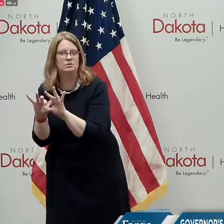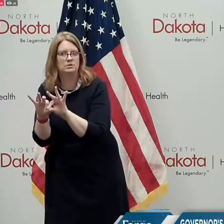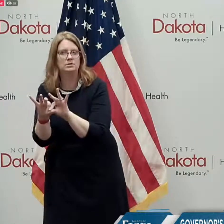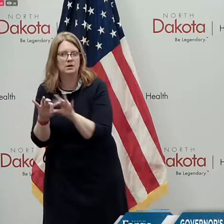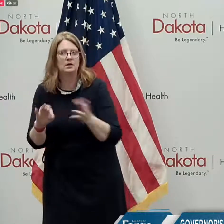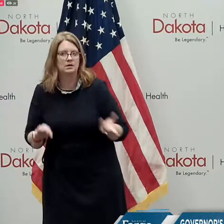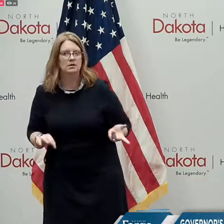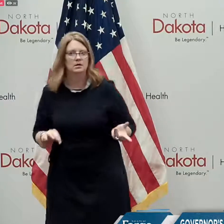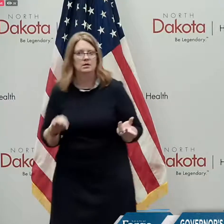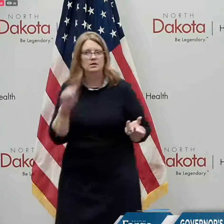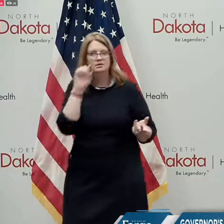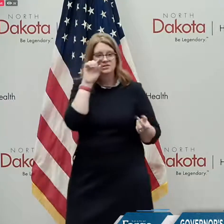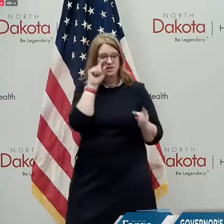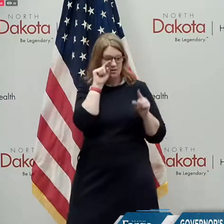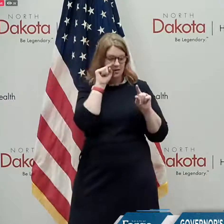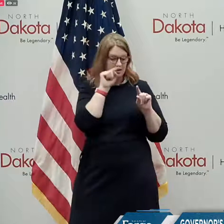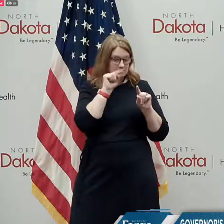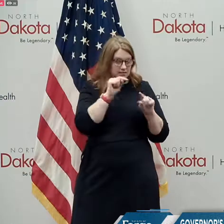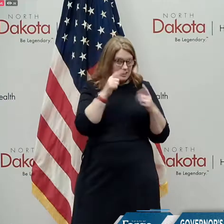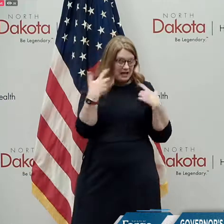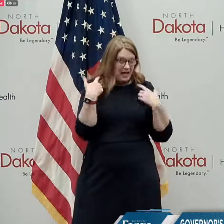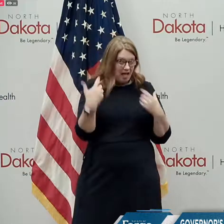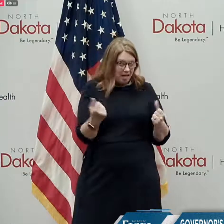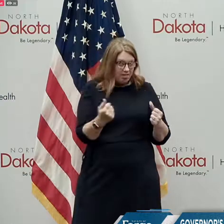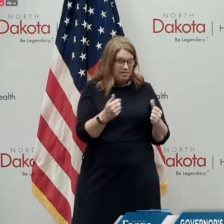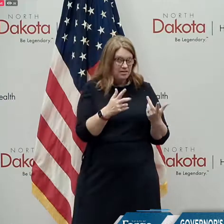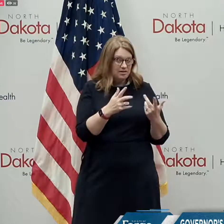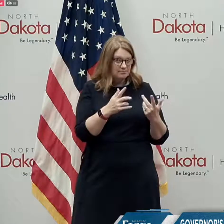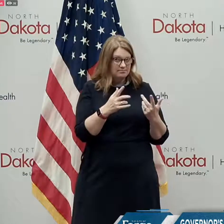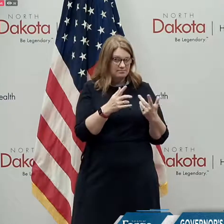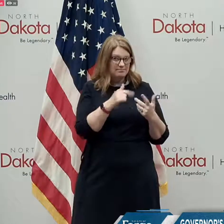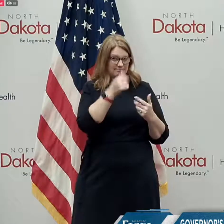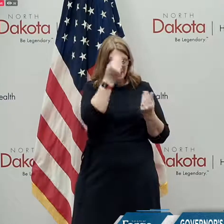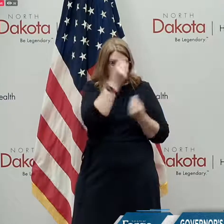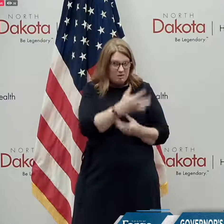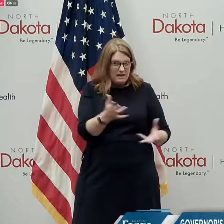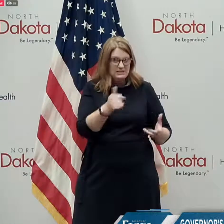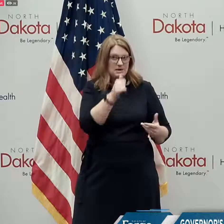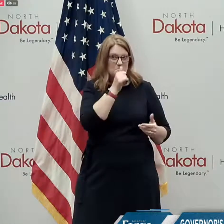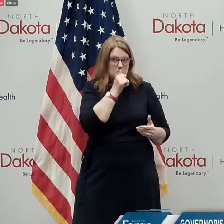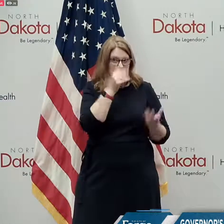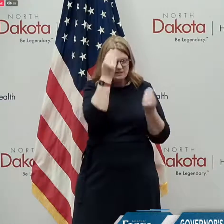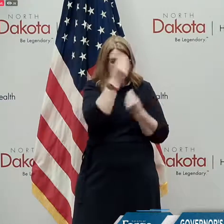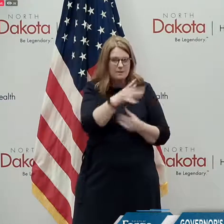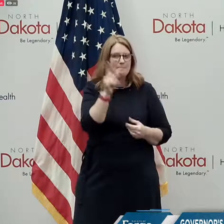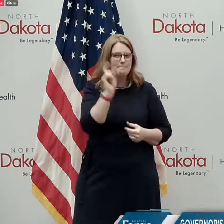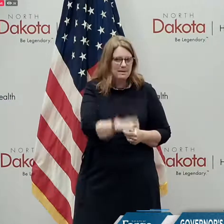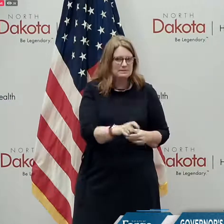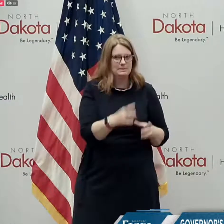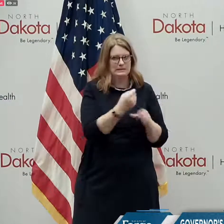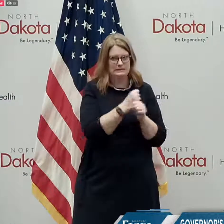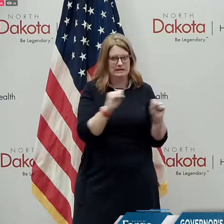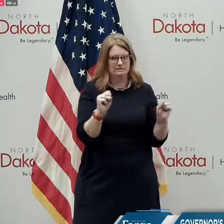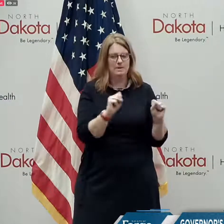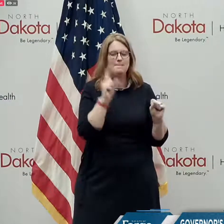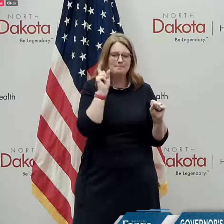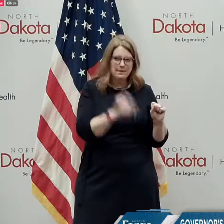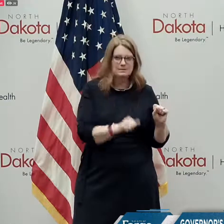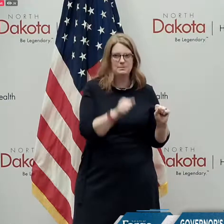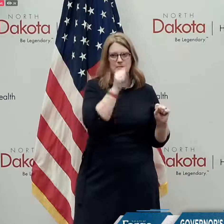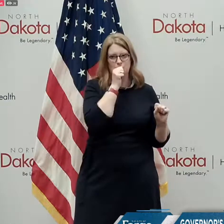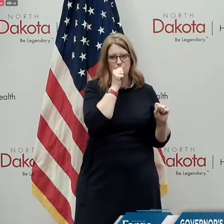we have to make sure we're keeping our citizens safe. I just ask that as you're